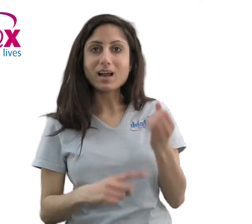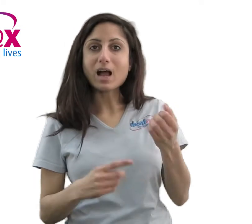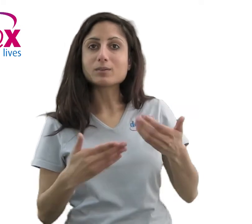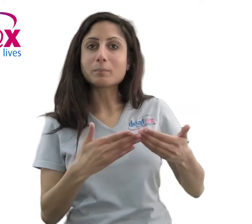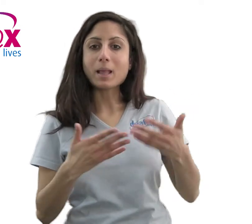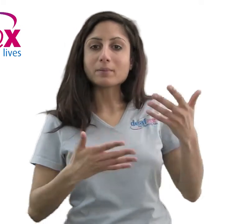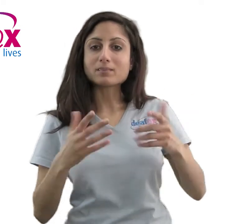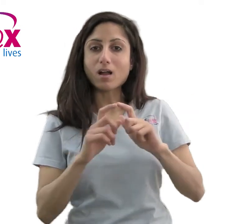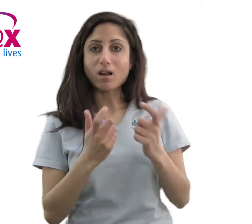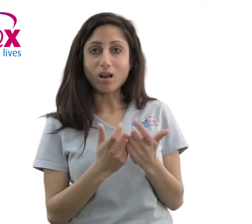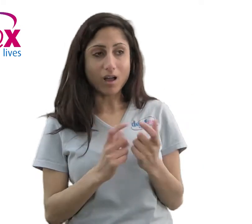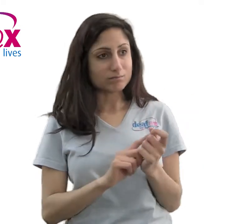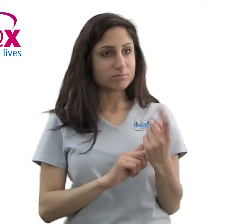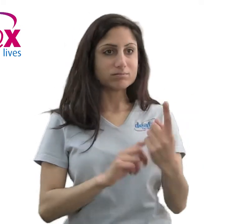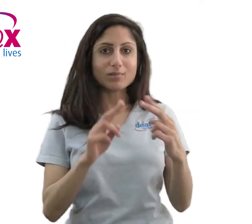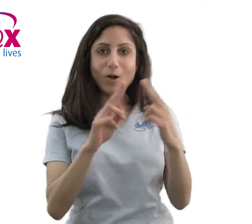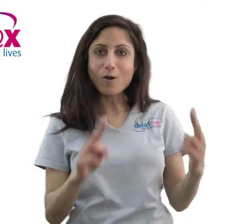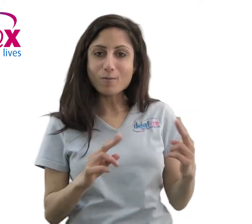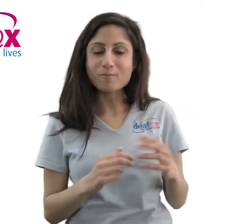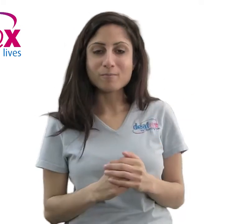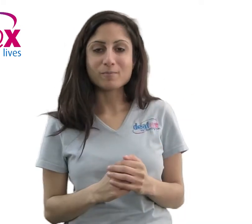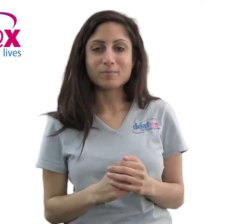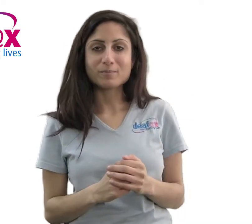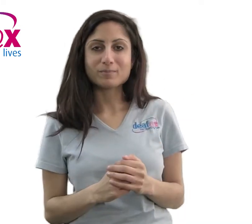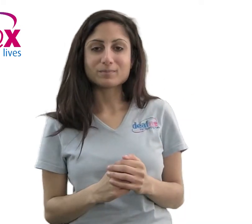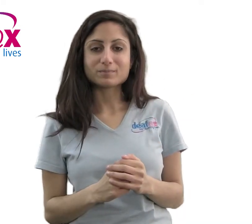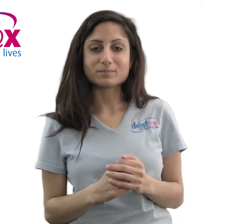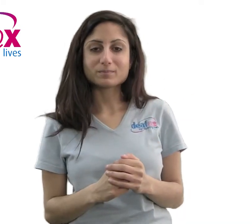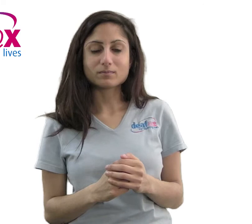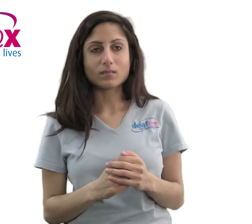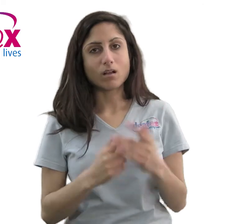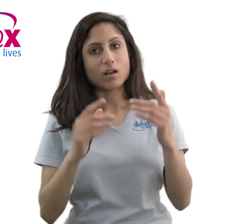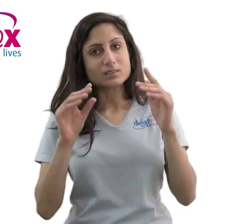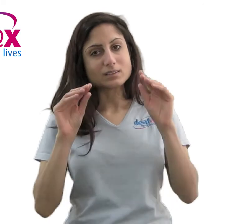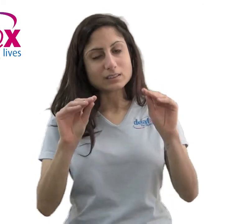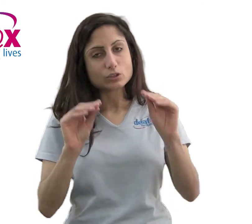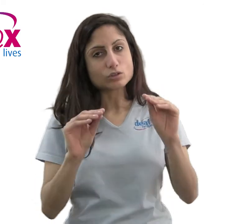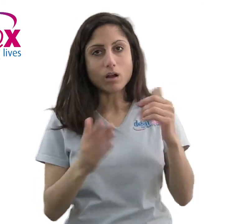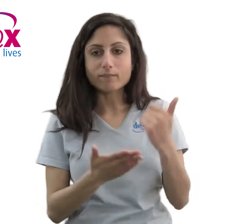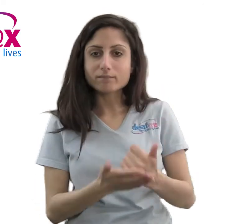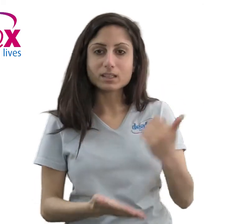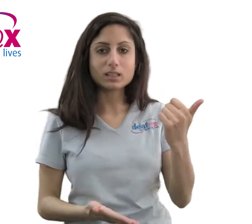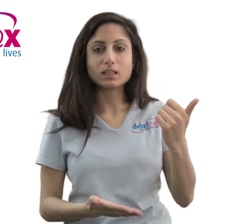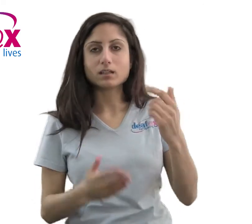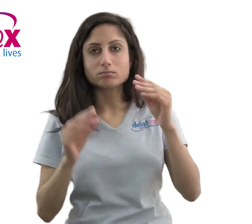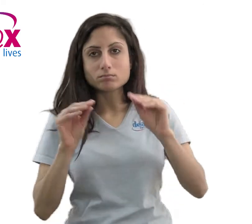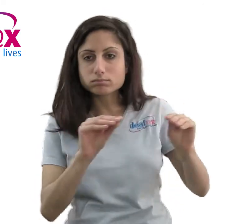The teacher is brilliant, combining a mix of stories, songs and play that keeps the babies and toddlers all interested and